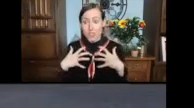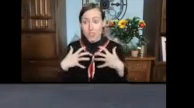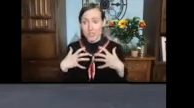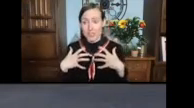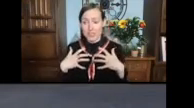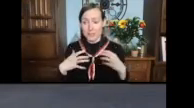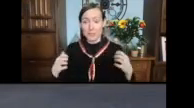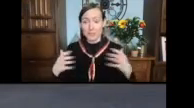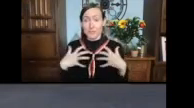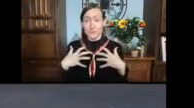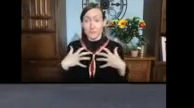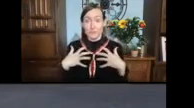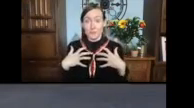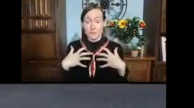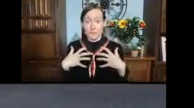Shocked.